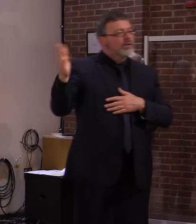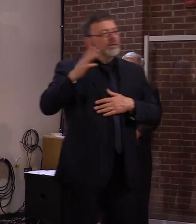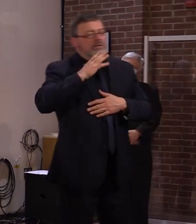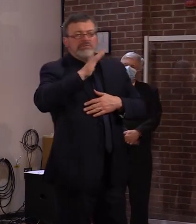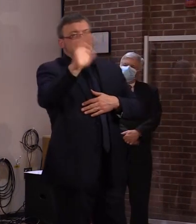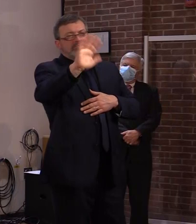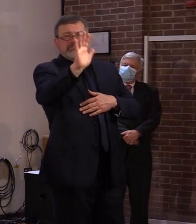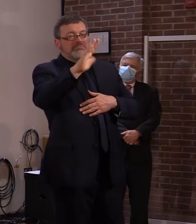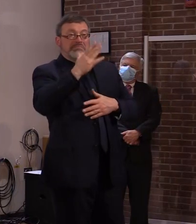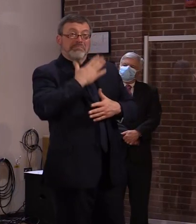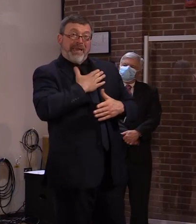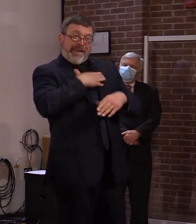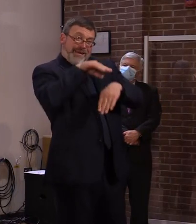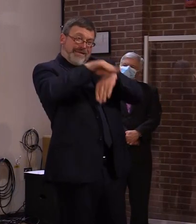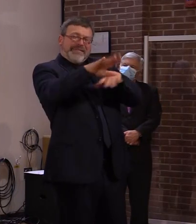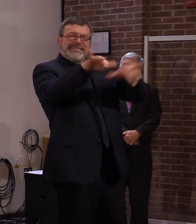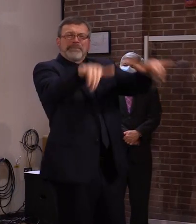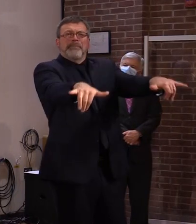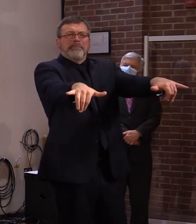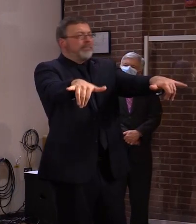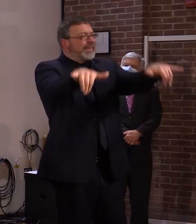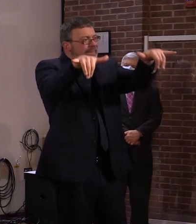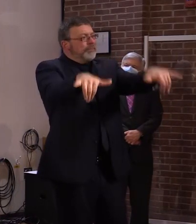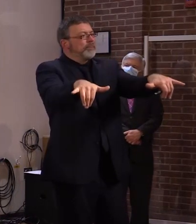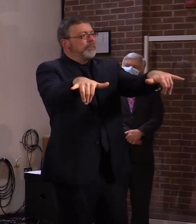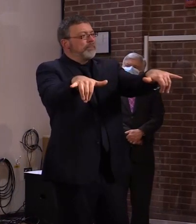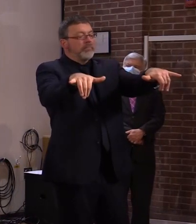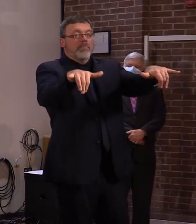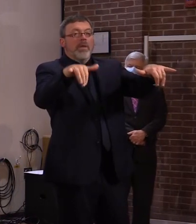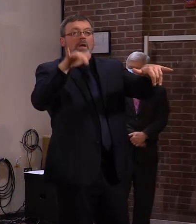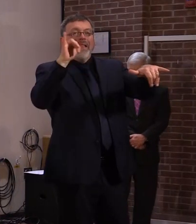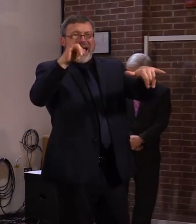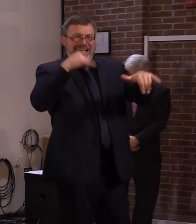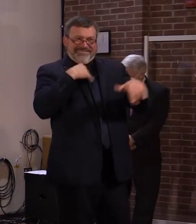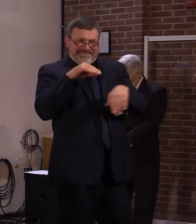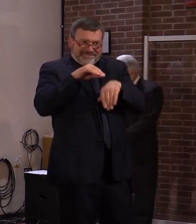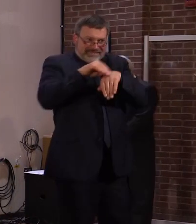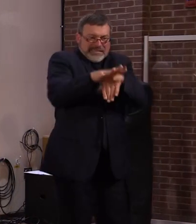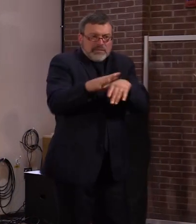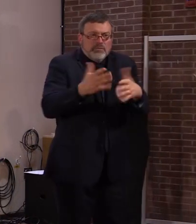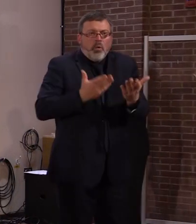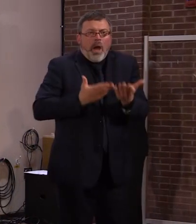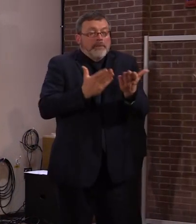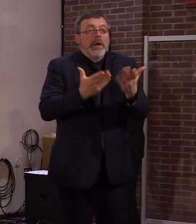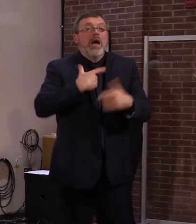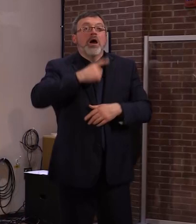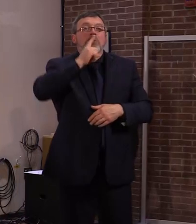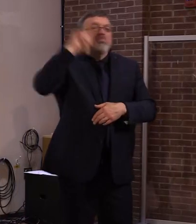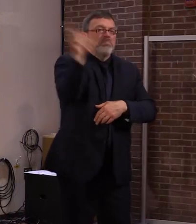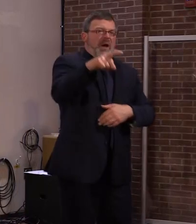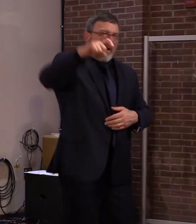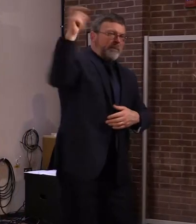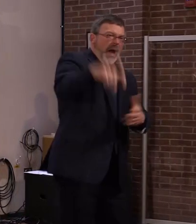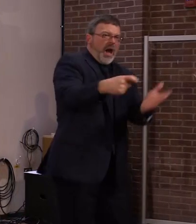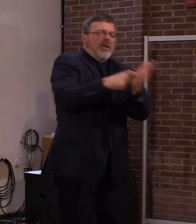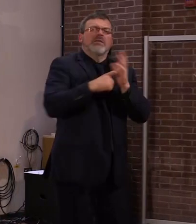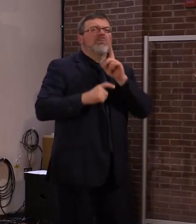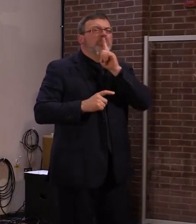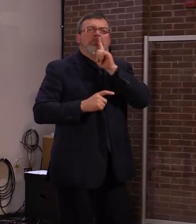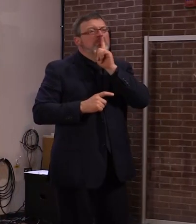my perspective, which is it's guidance. So there's no mandate. You don't have to wear a mask when you're in here. You're fully